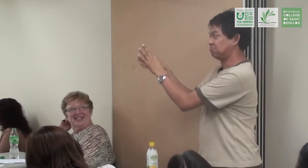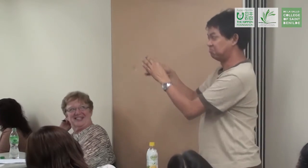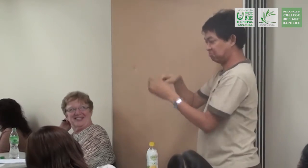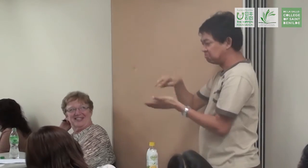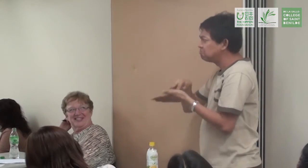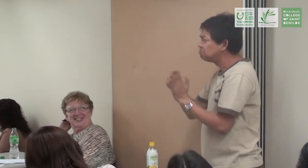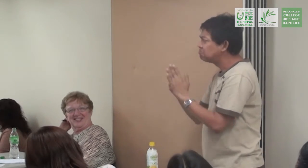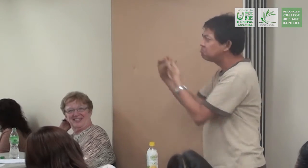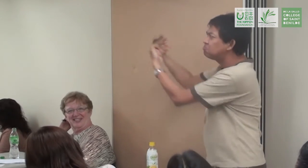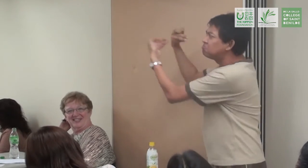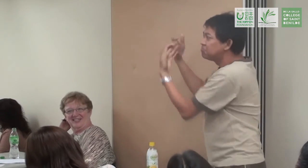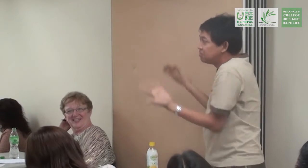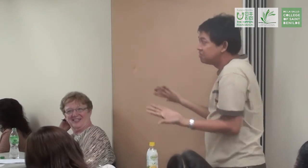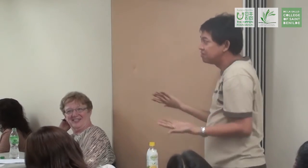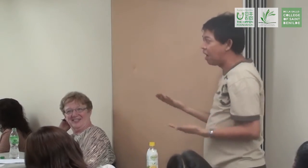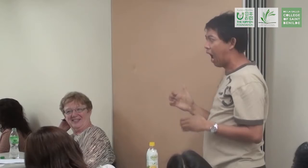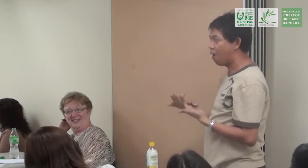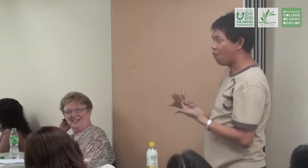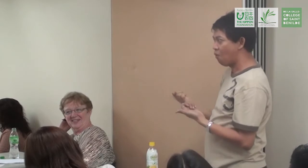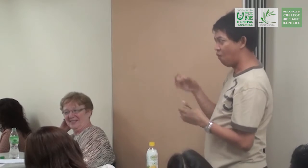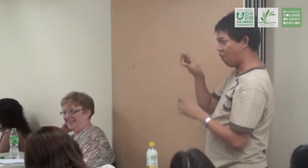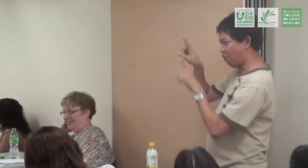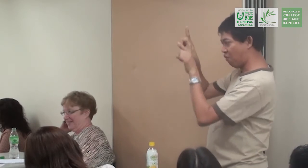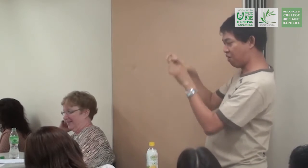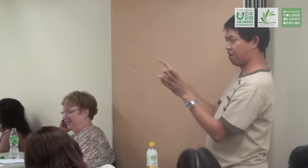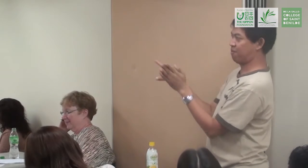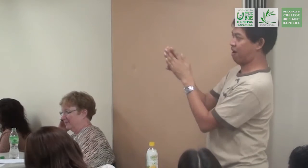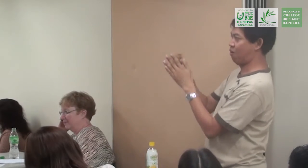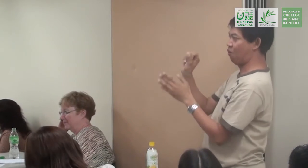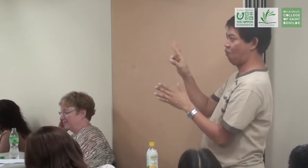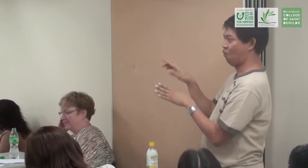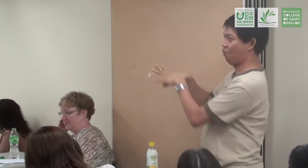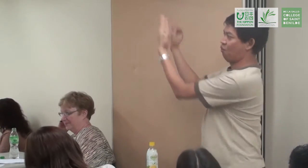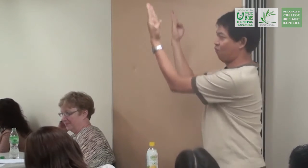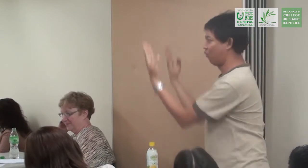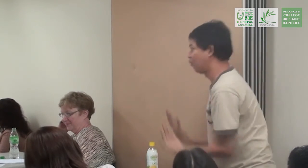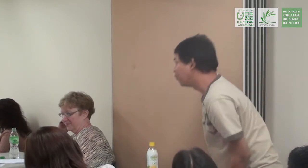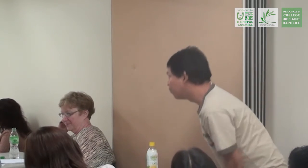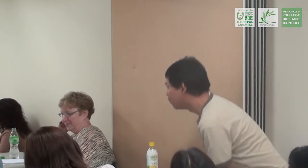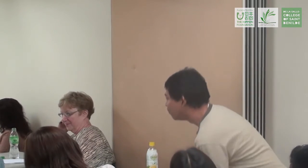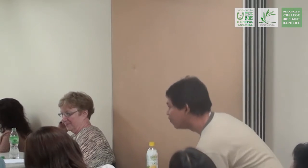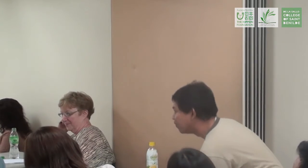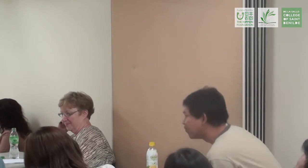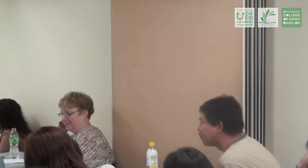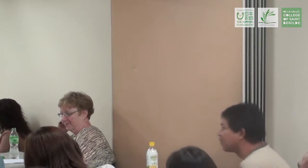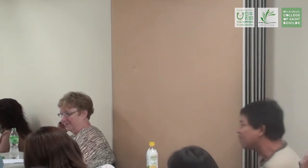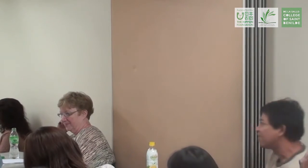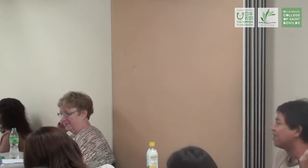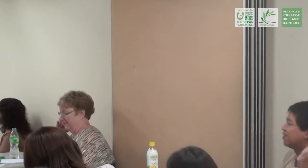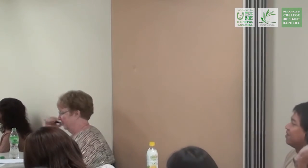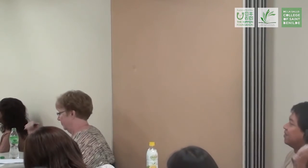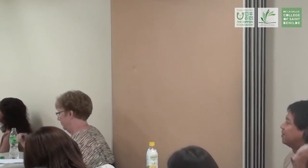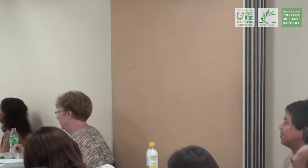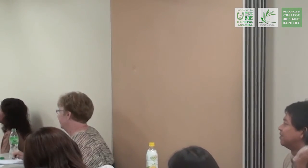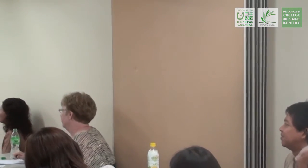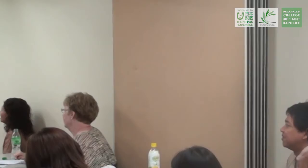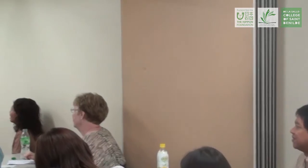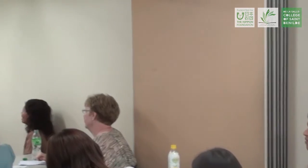that just go ahead with any answers that I can give. So which is the best way for me to do